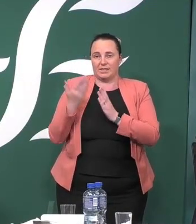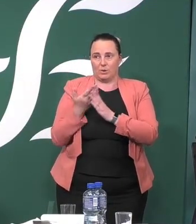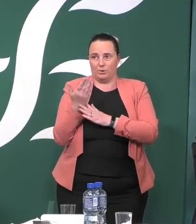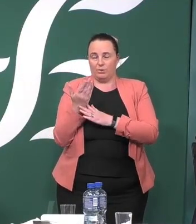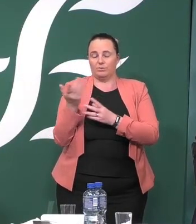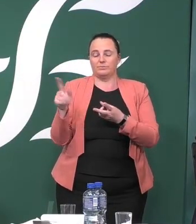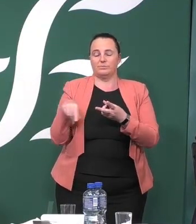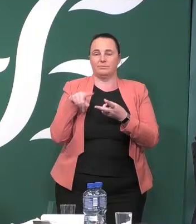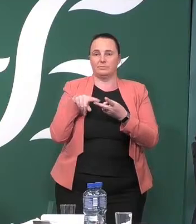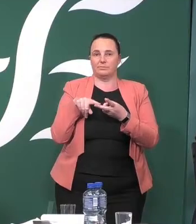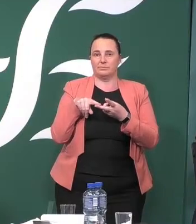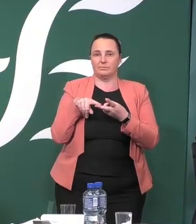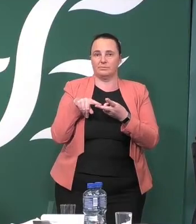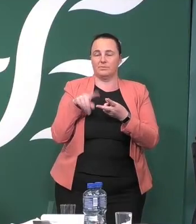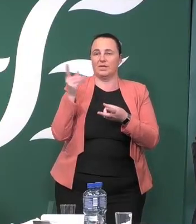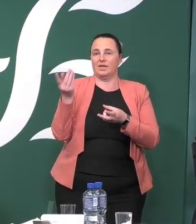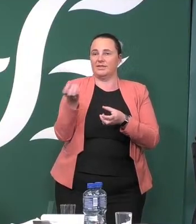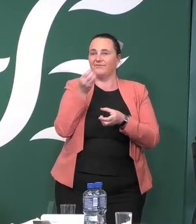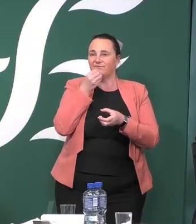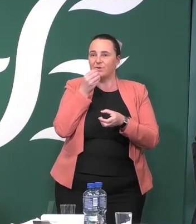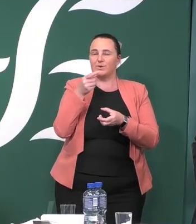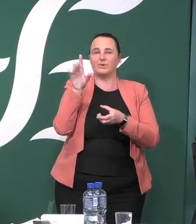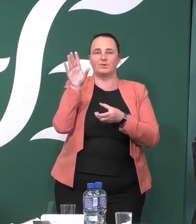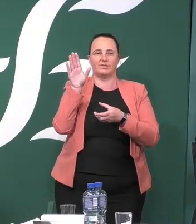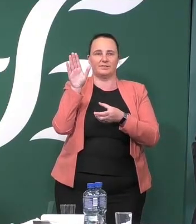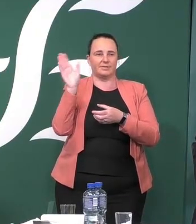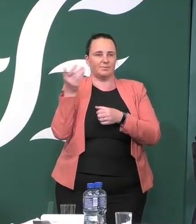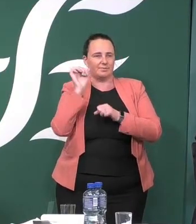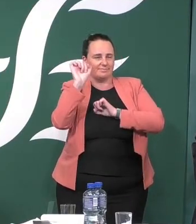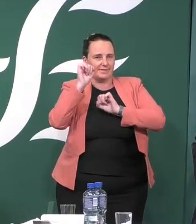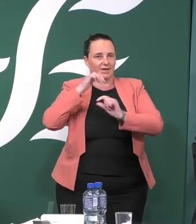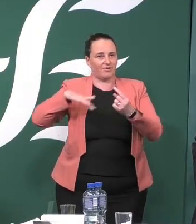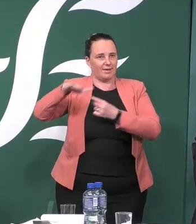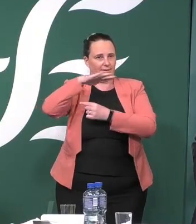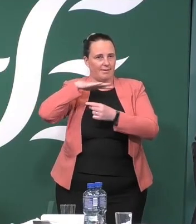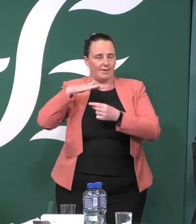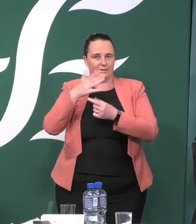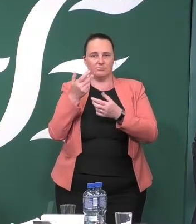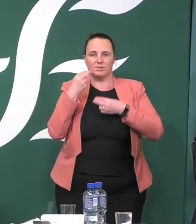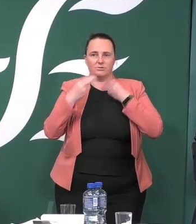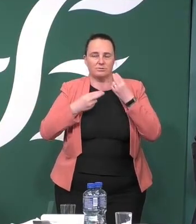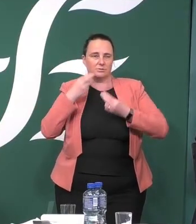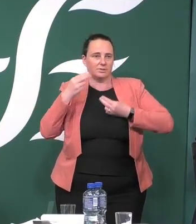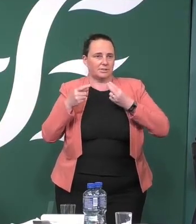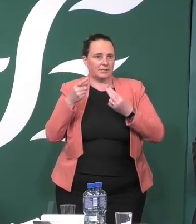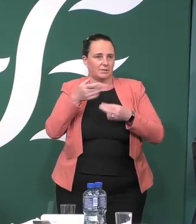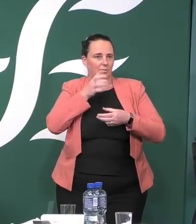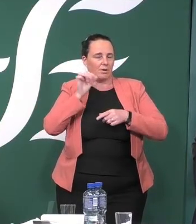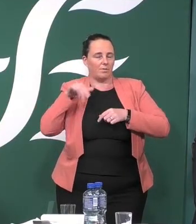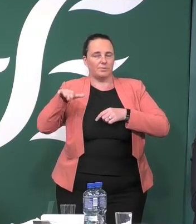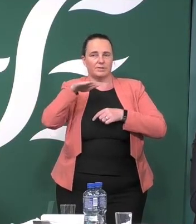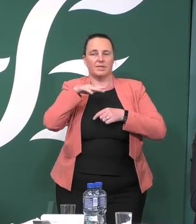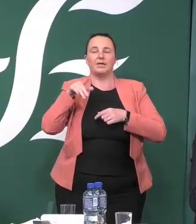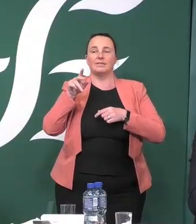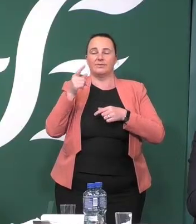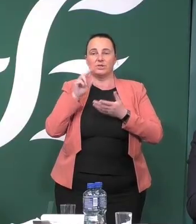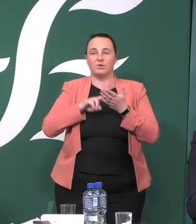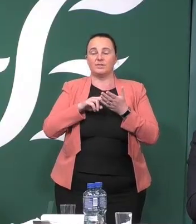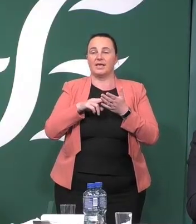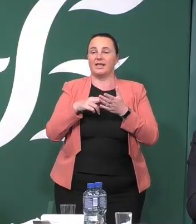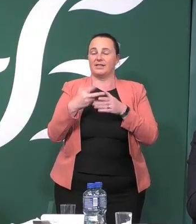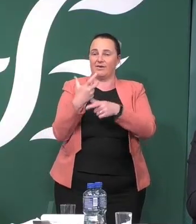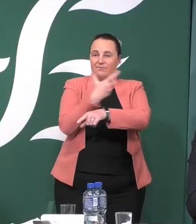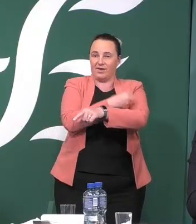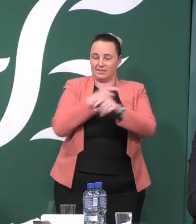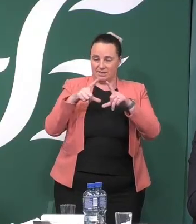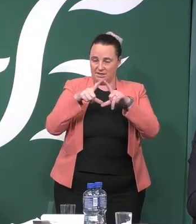And also then in relation to the food and hospitality sector, the decision was made in relation to the guidance to the sector that people can use their vaccine card to try and take the pressure